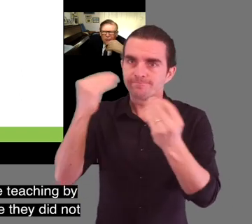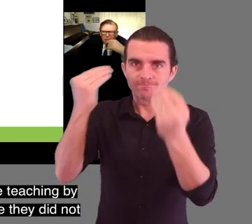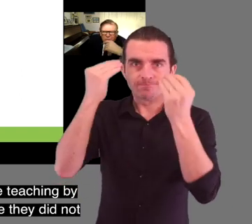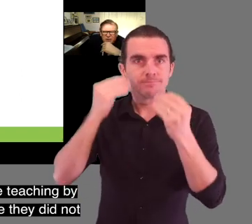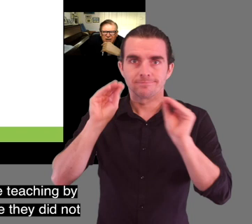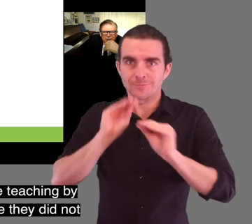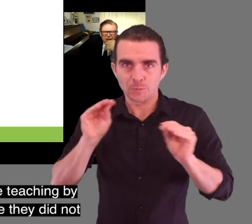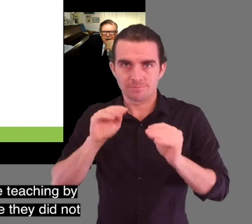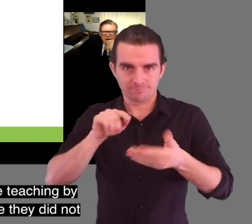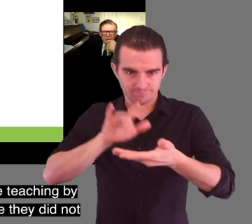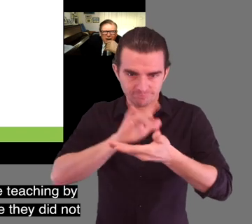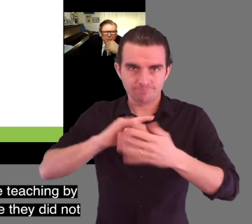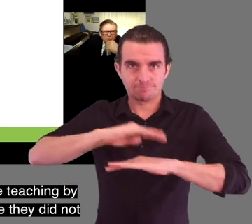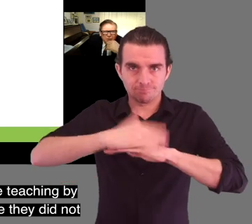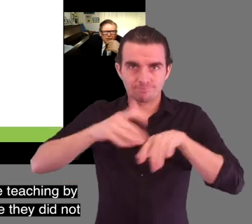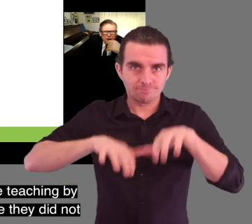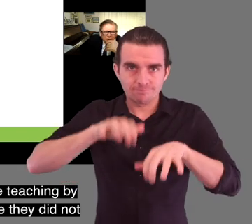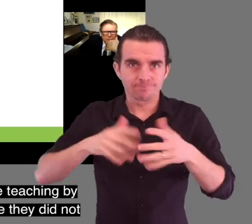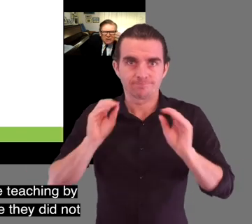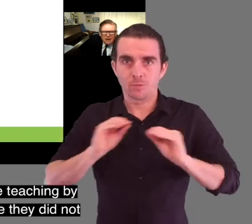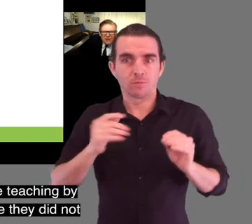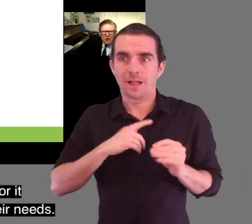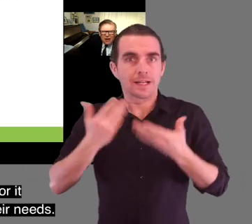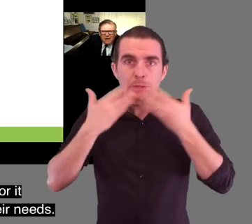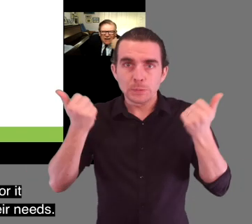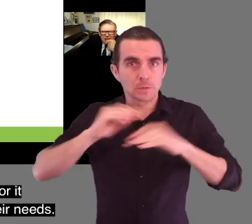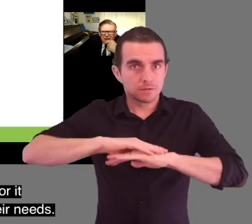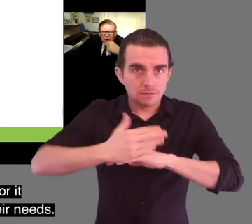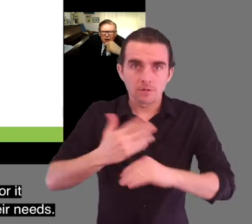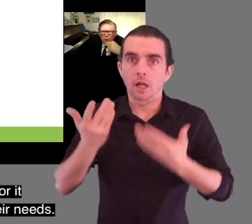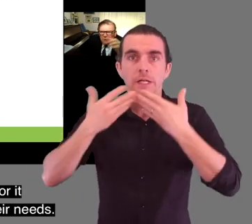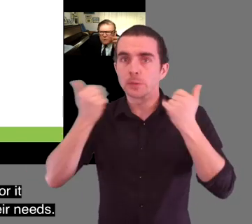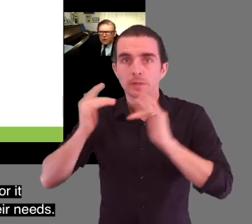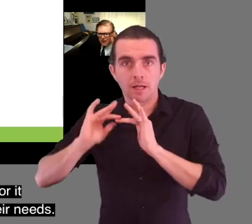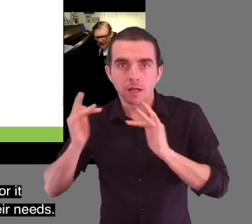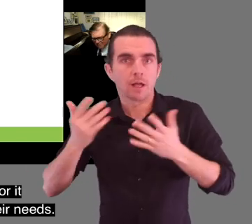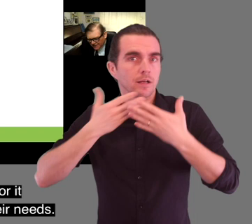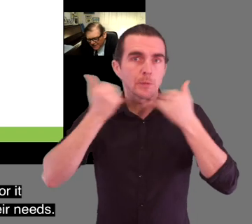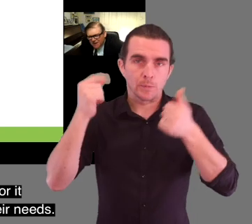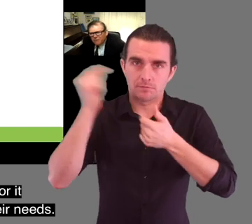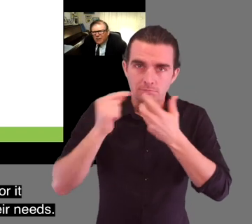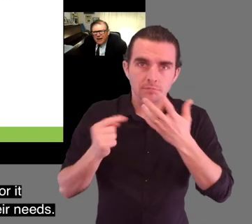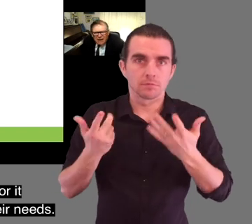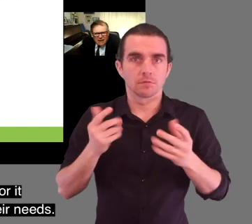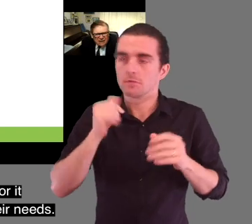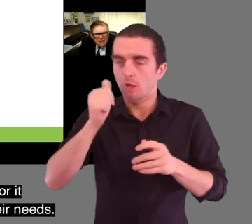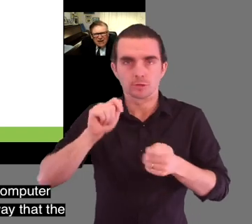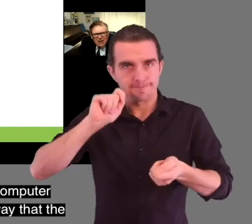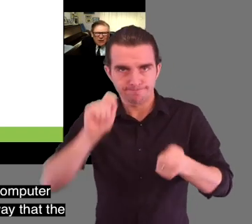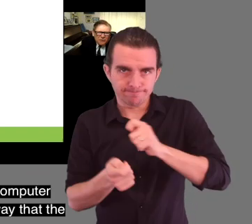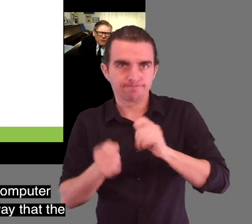on remote teaching by computer or phone because they did not have IT at home, or it was not adapted for their